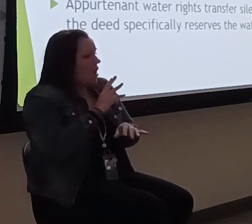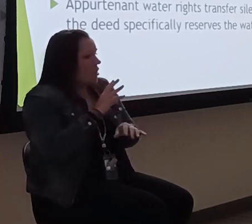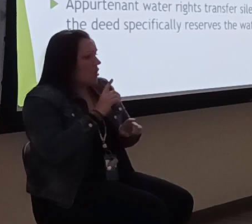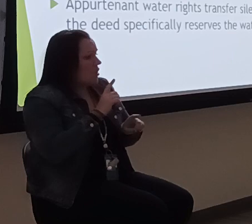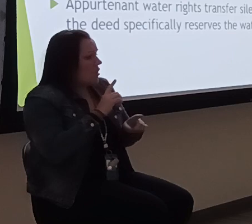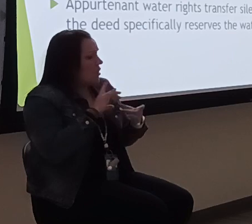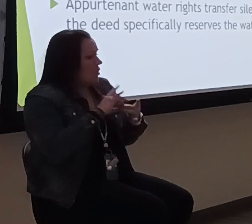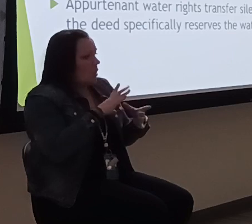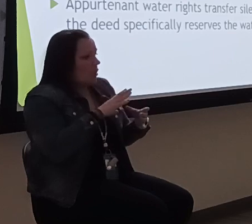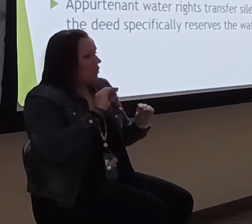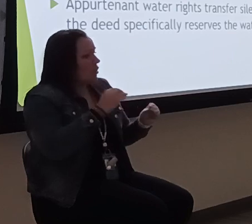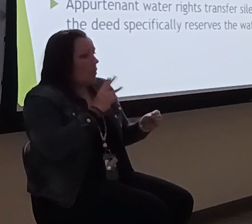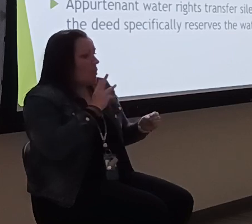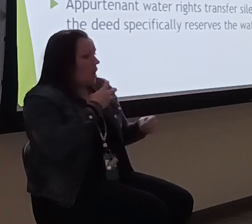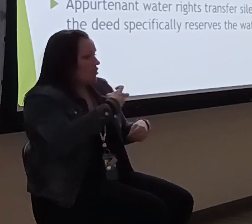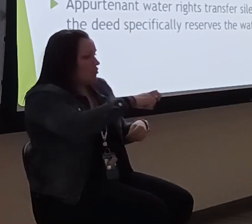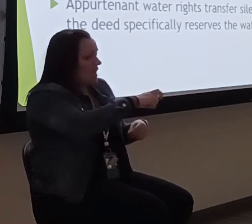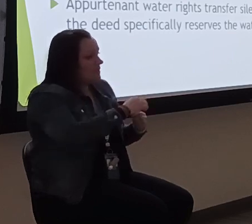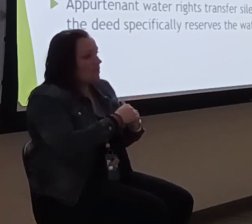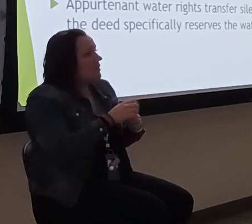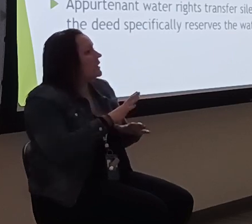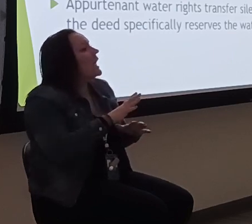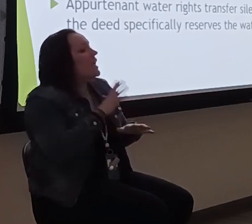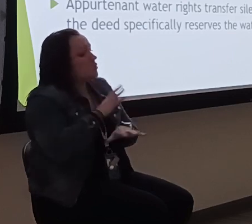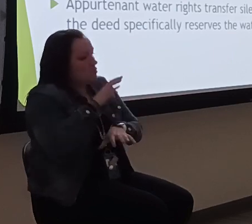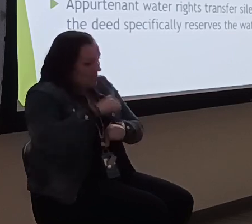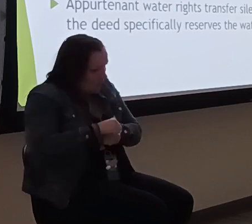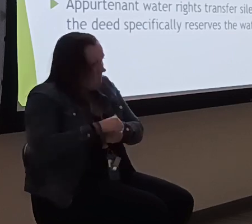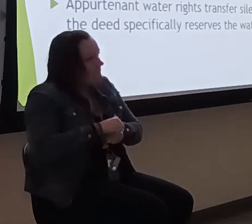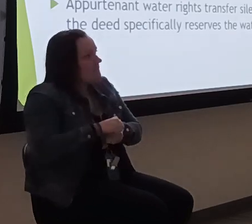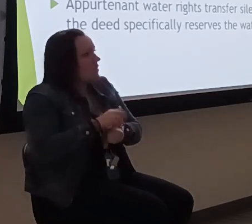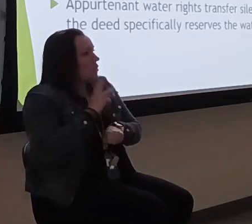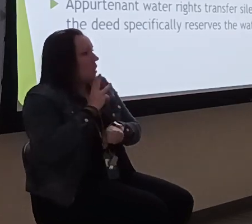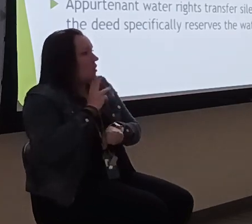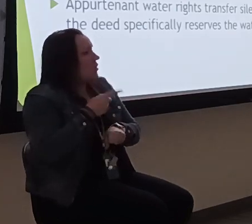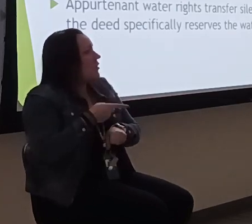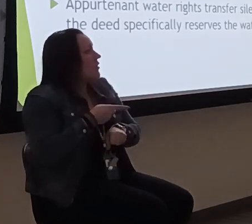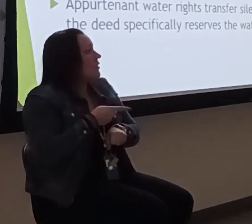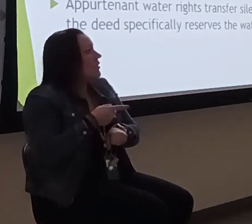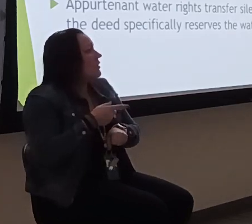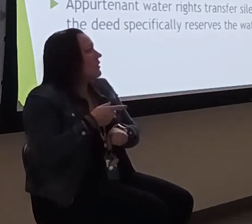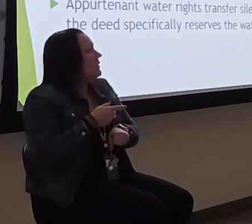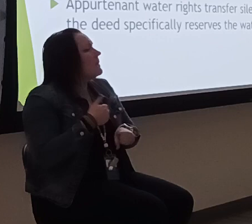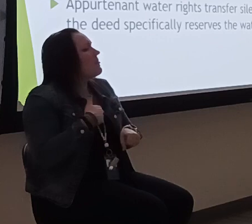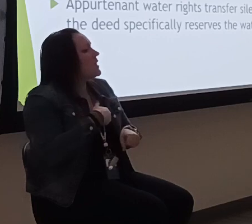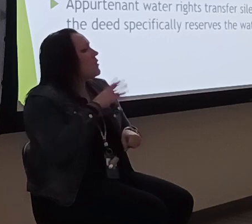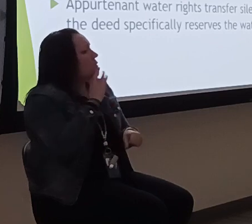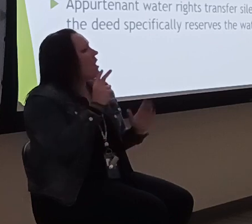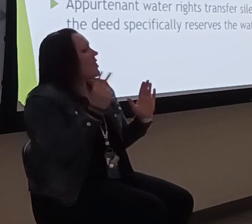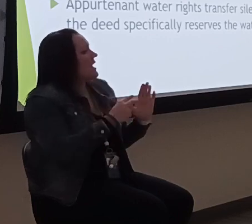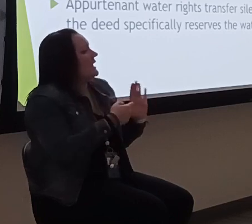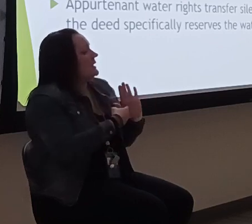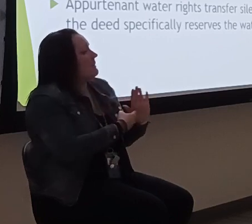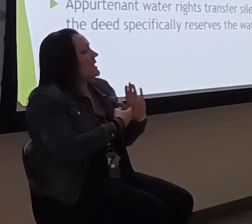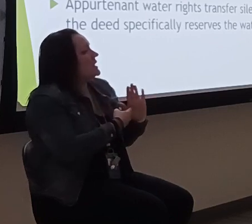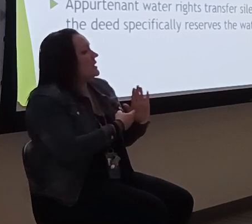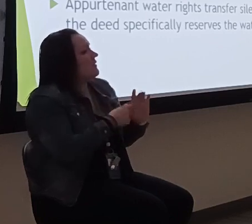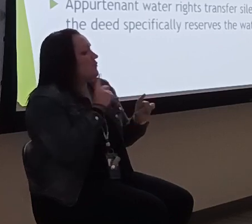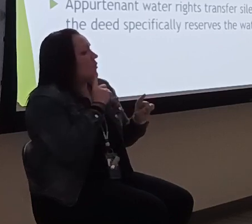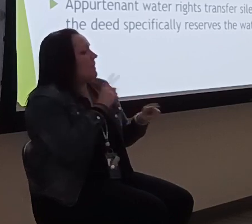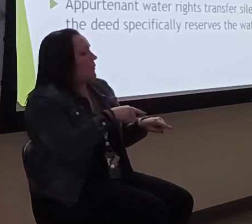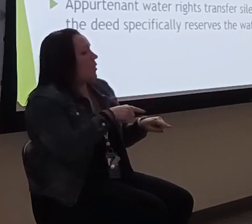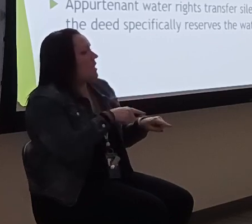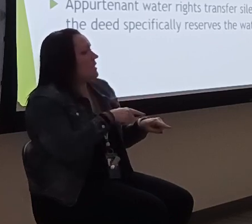water is being transferred with this deed. It has to reserve the water. We'll look at some examples of reports